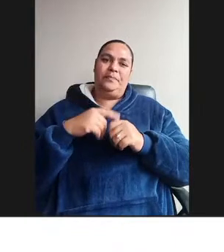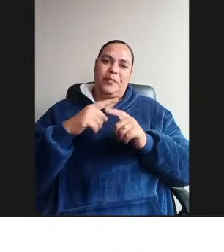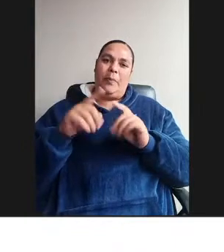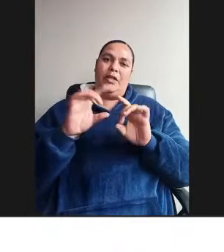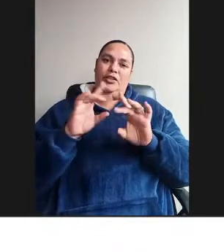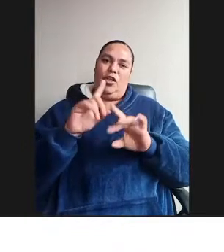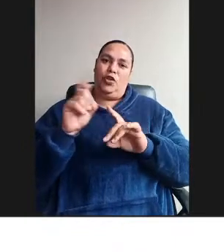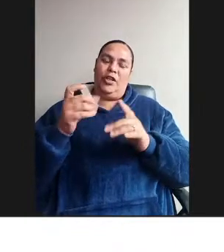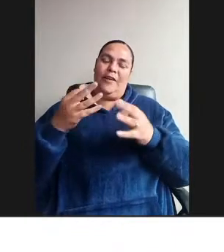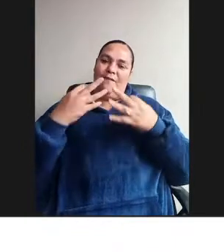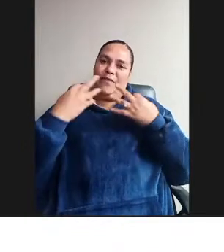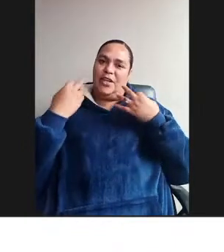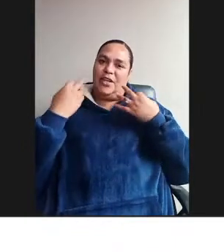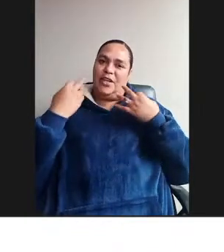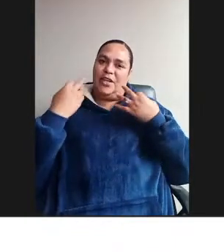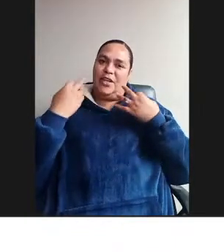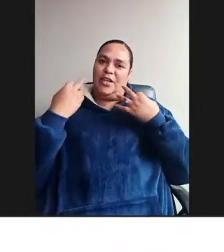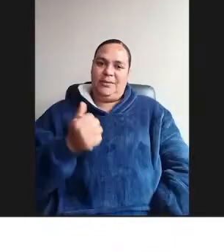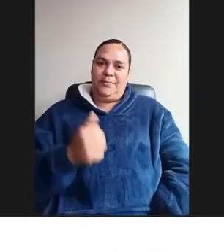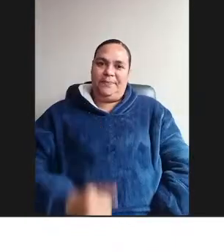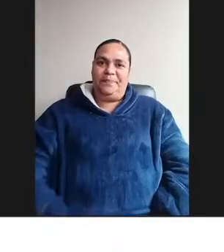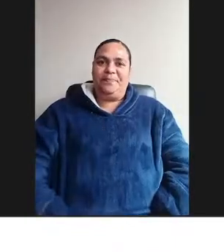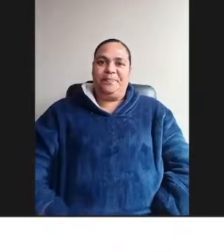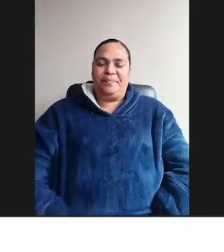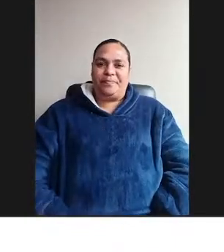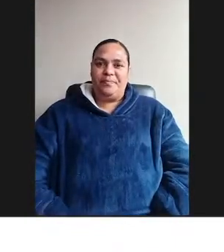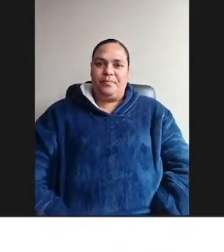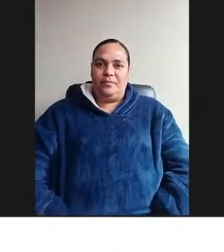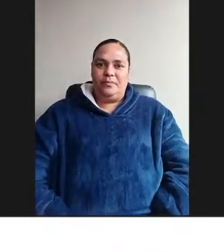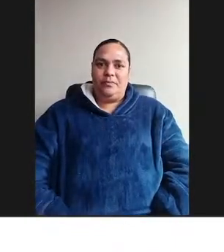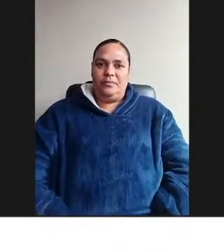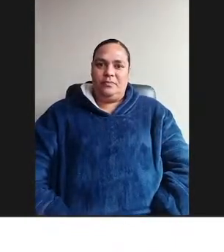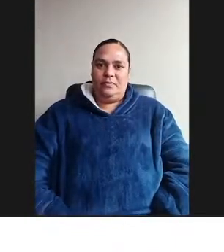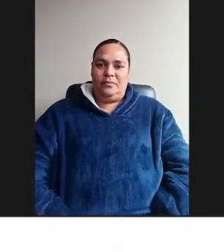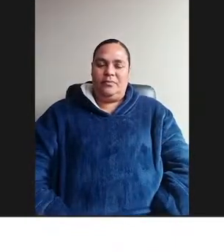afresh. Thank you. I can hear you.